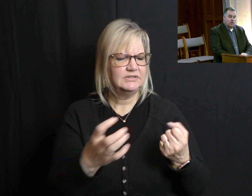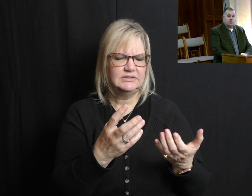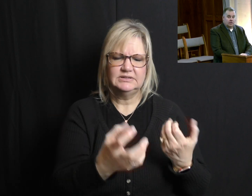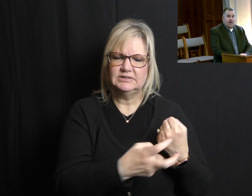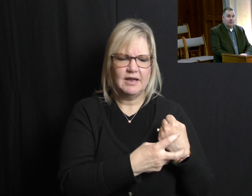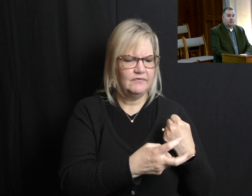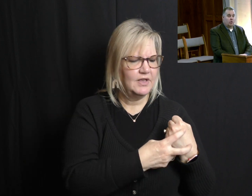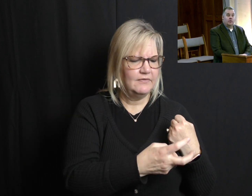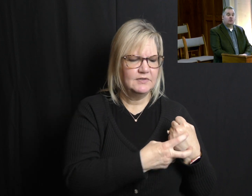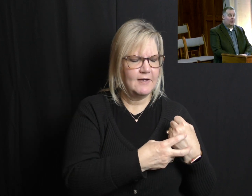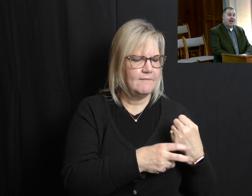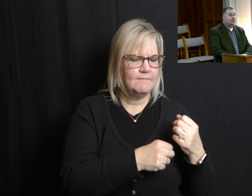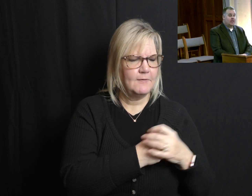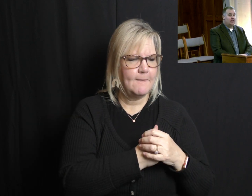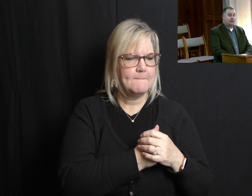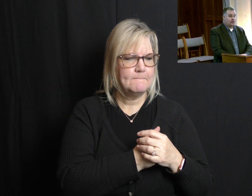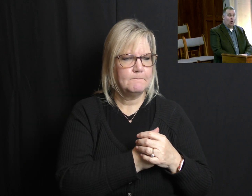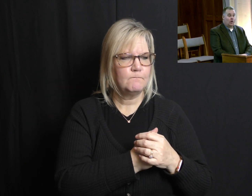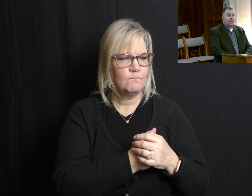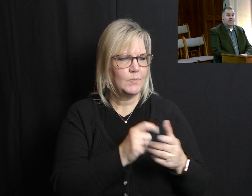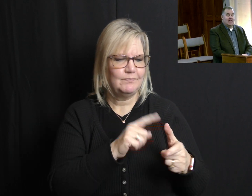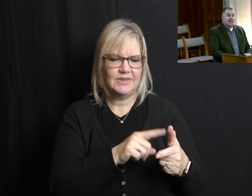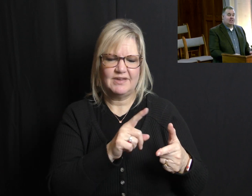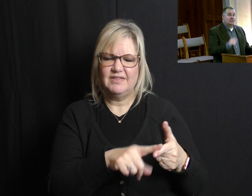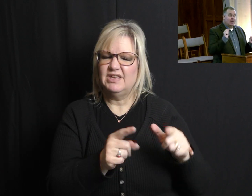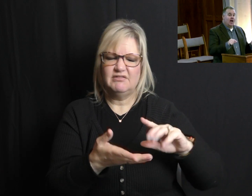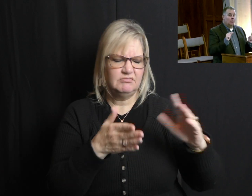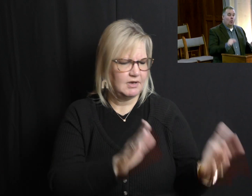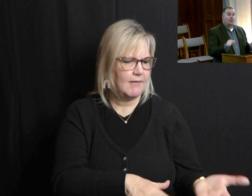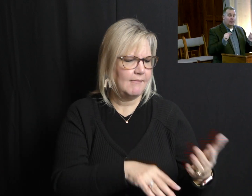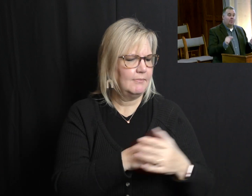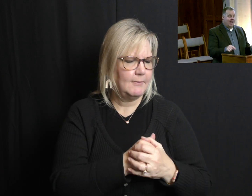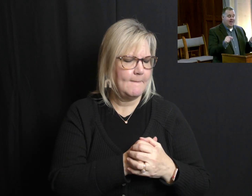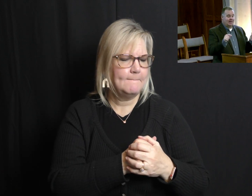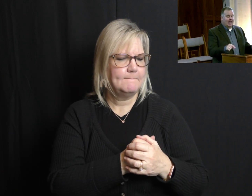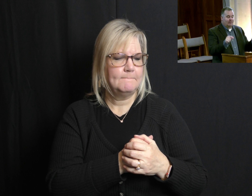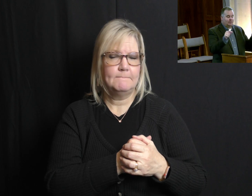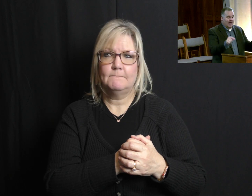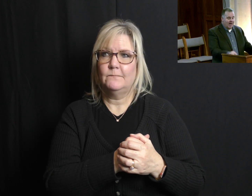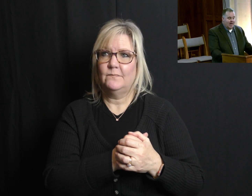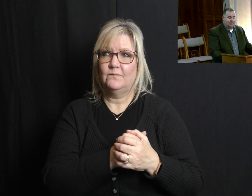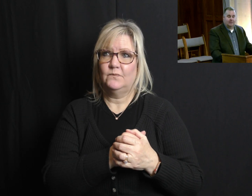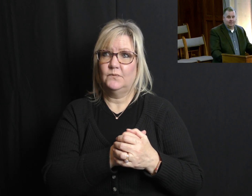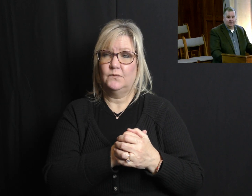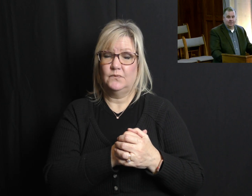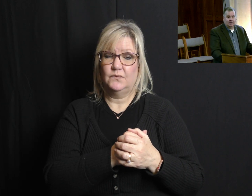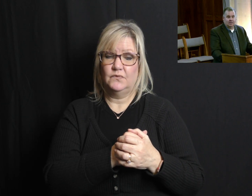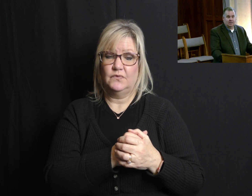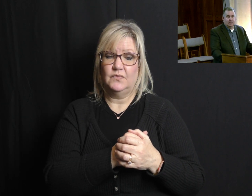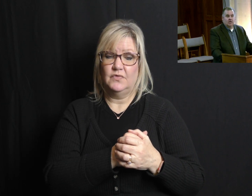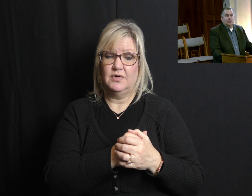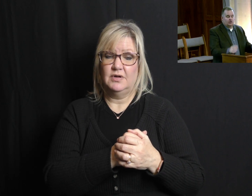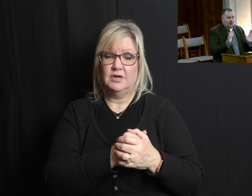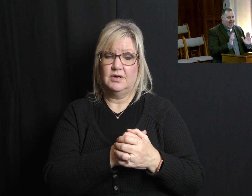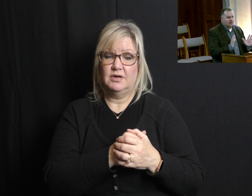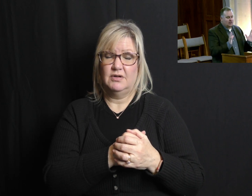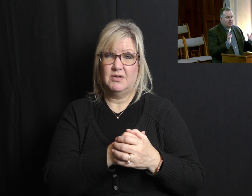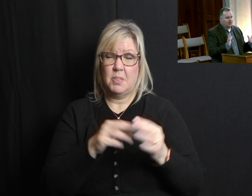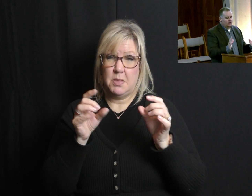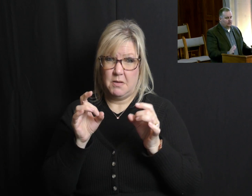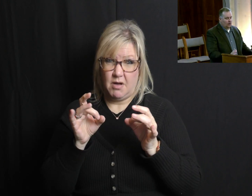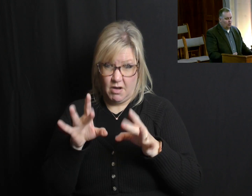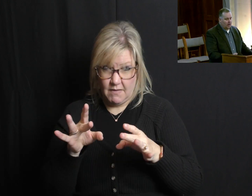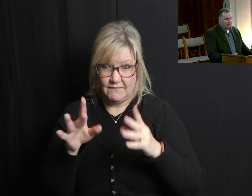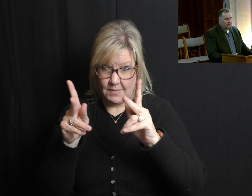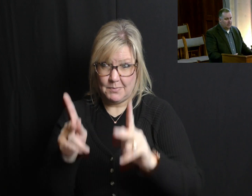I want you to understand this morning, the tragedy in the story is not what the man left behind. The tragedy